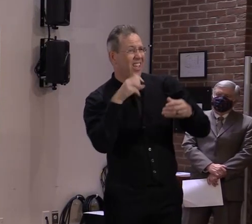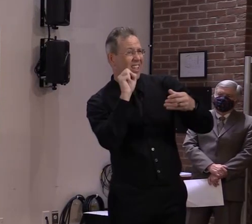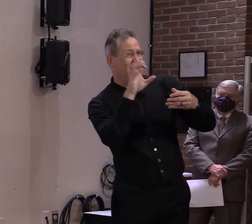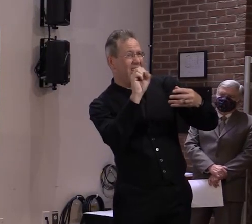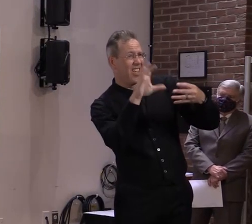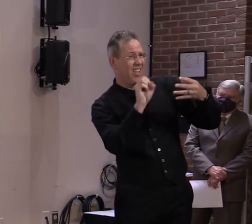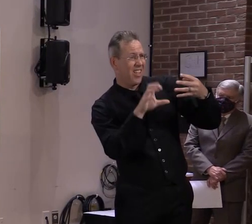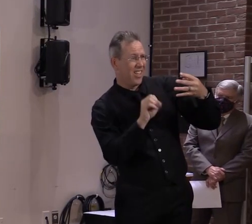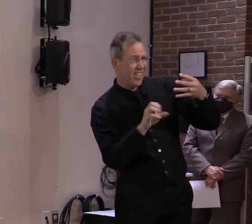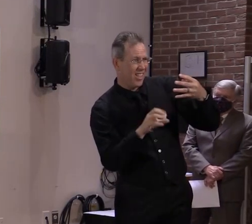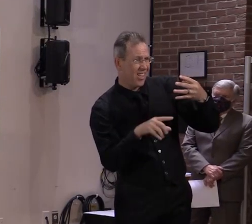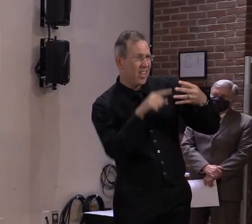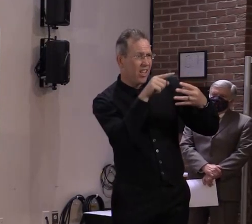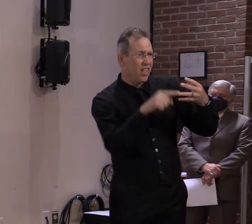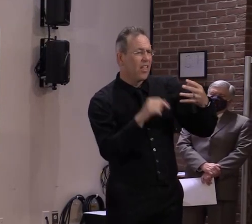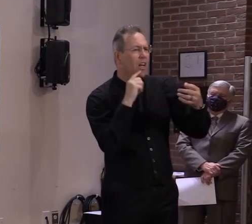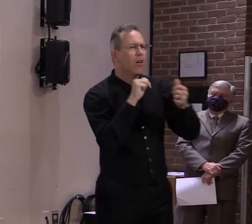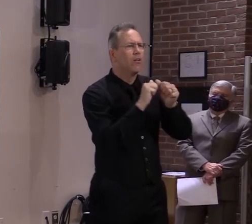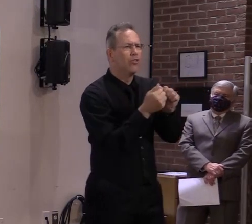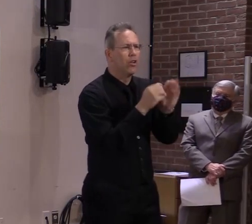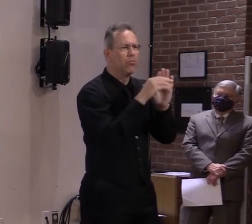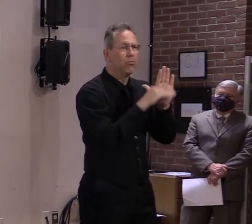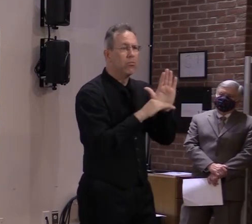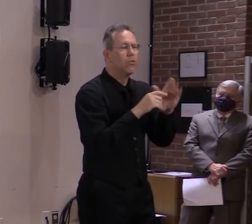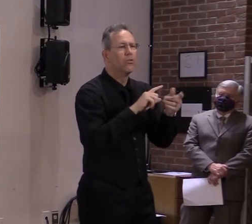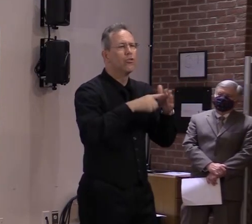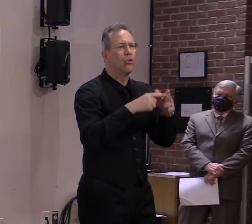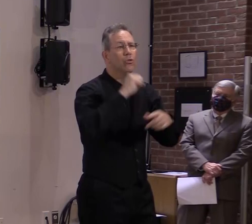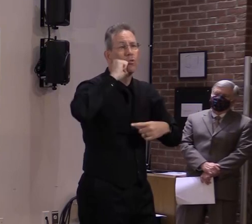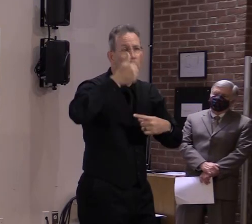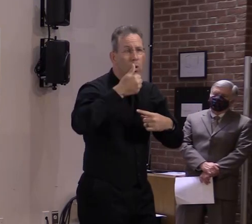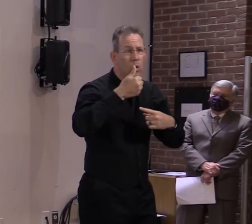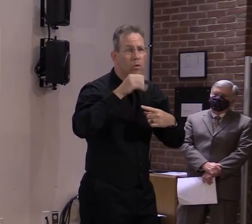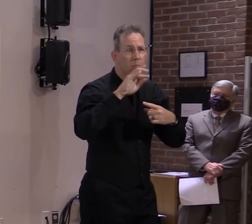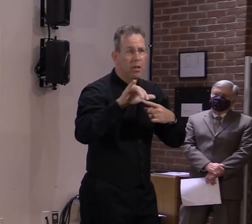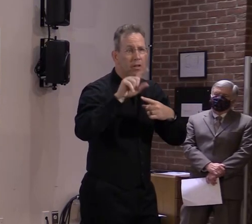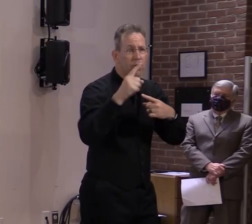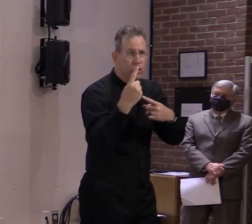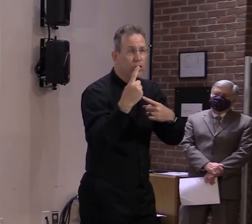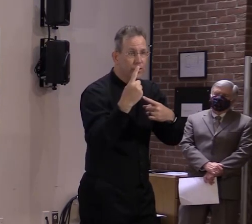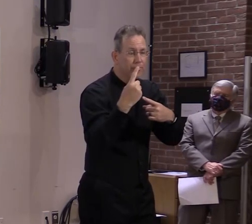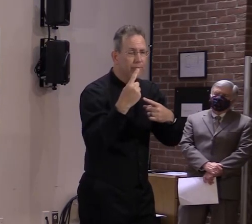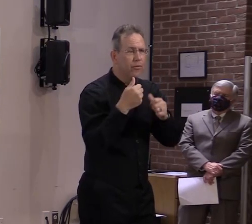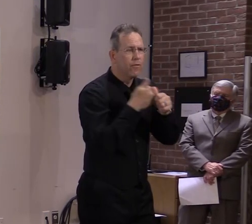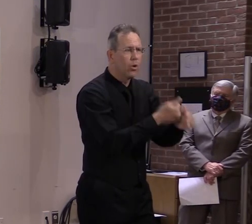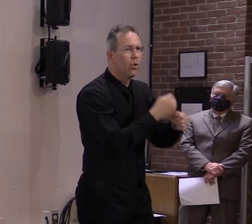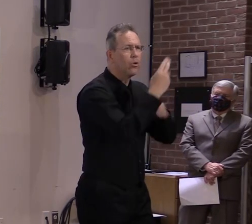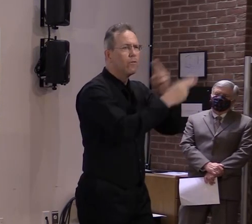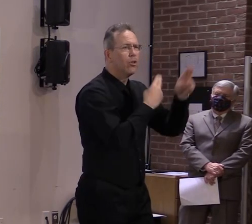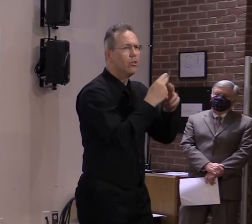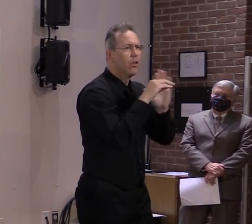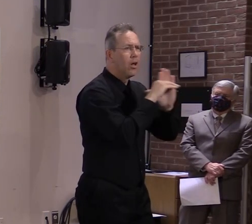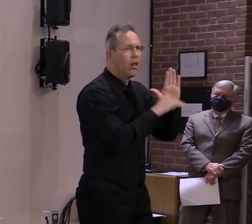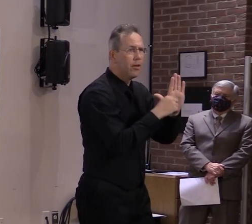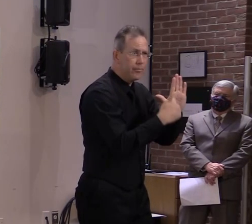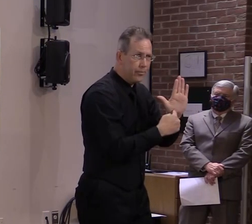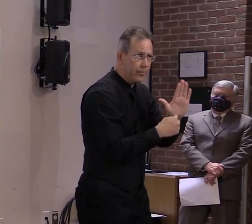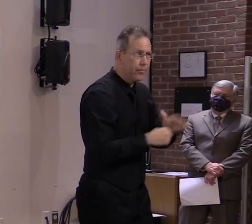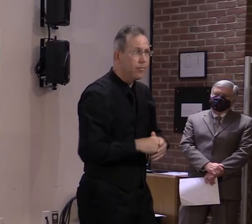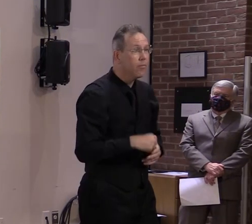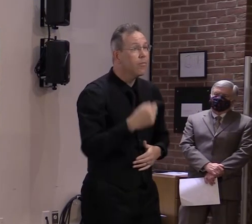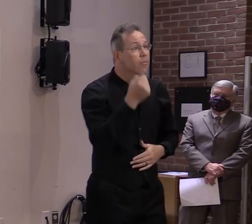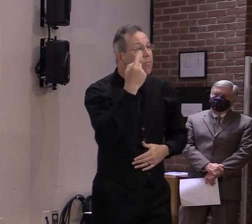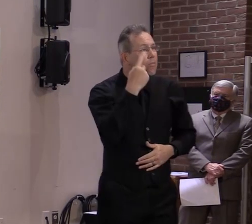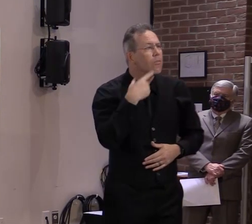under universal guidance still remains and continues to apply. That means that safe distancing and crowd limitations are still